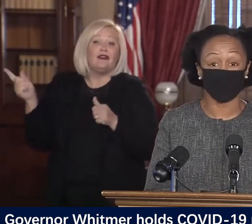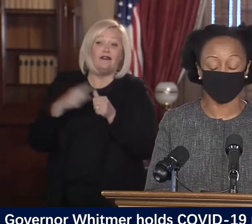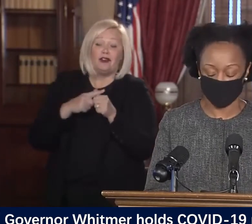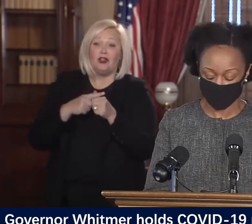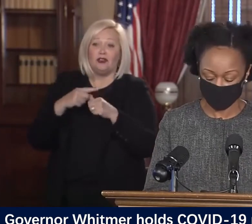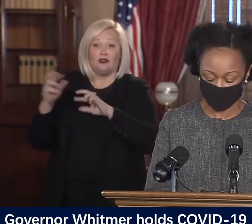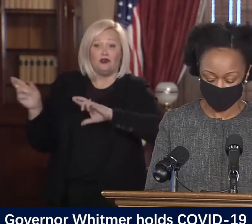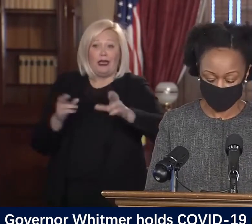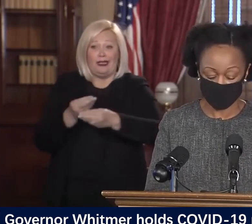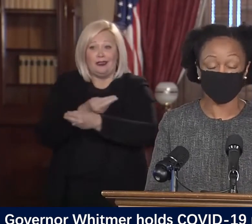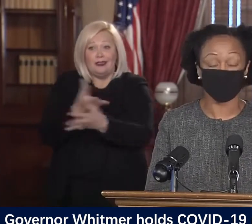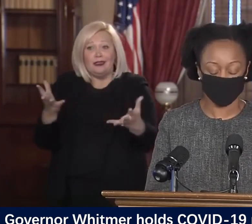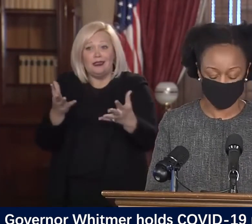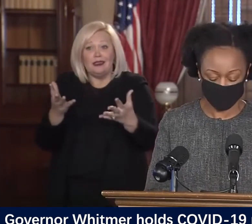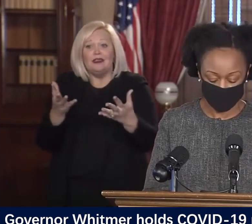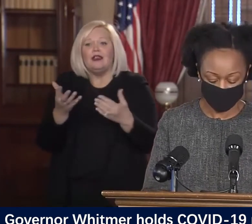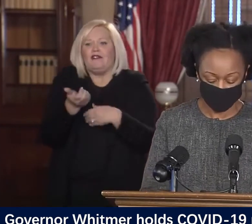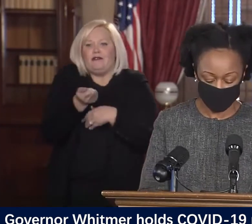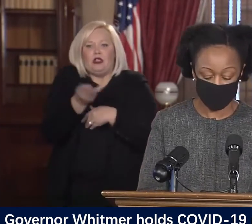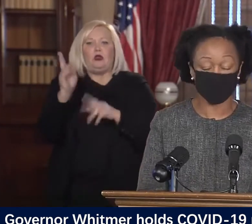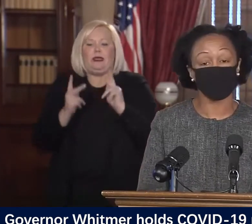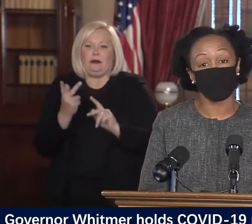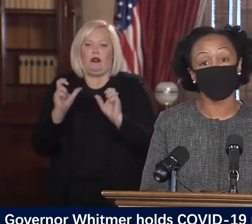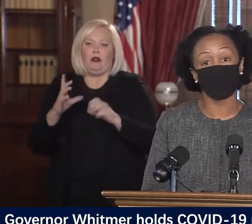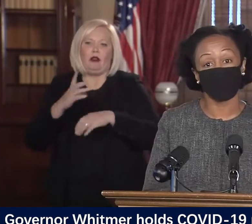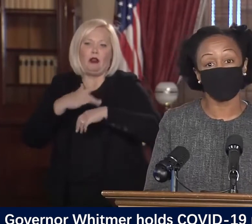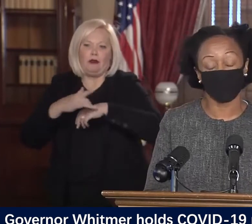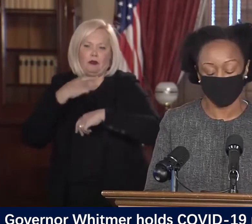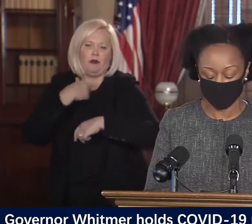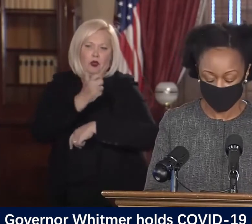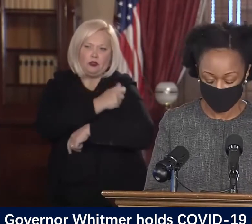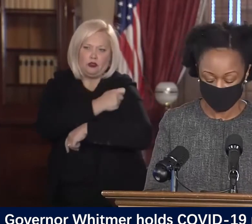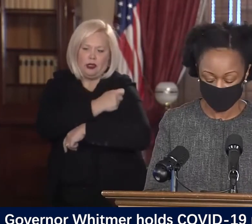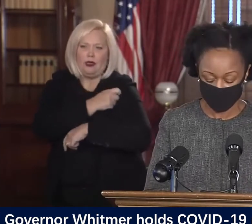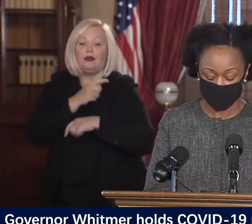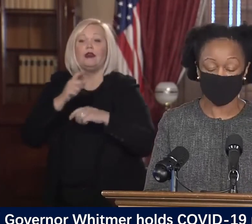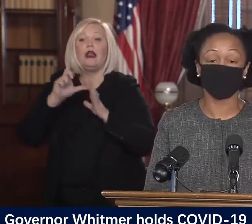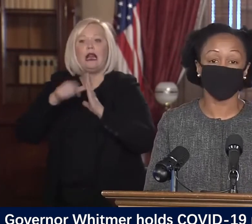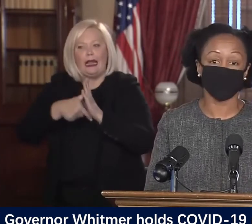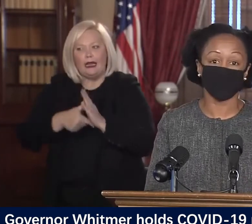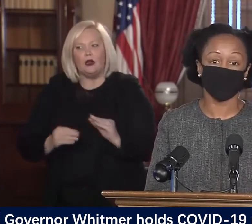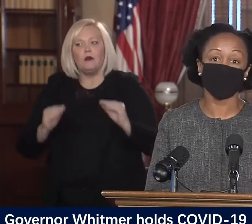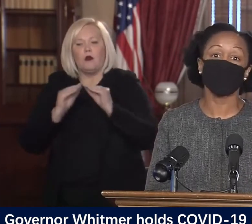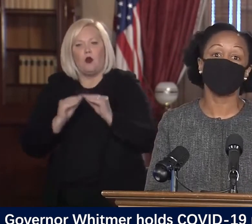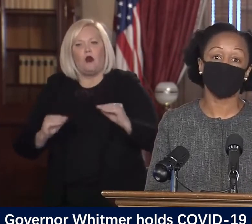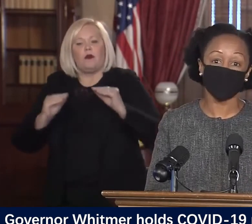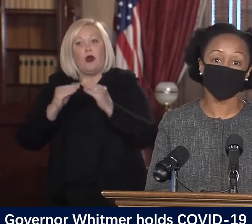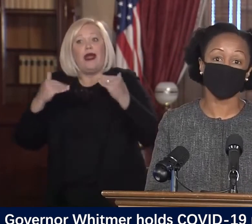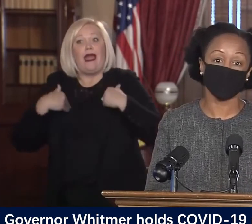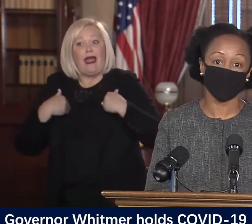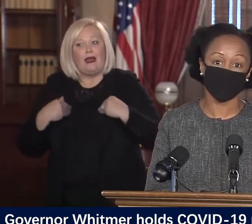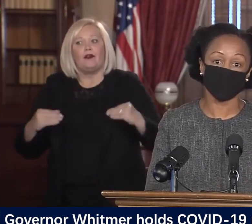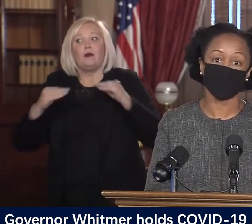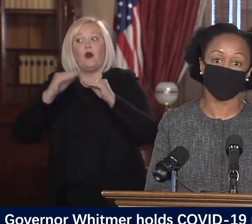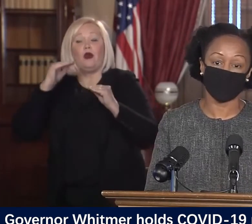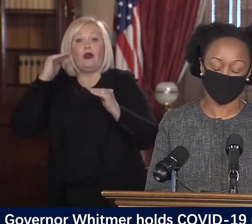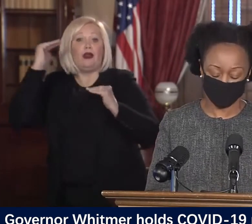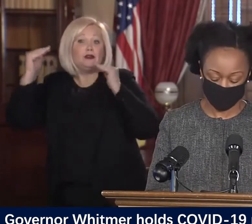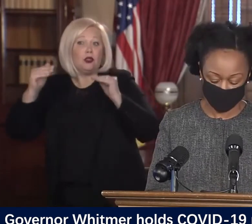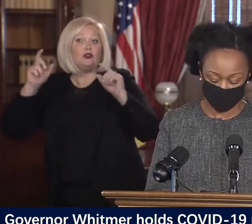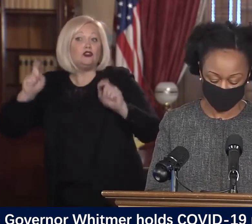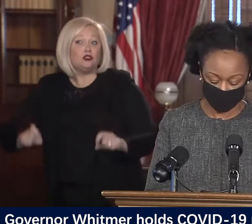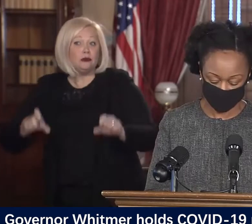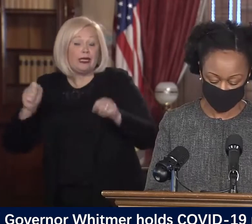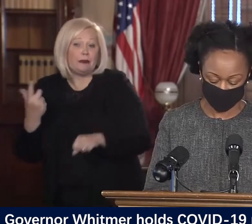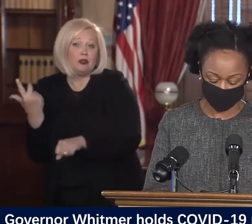in limited doses, in the next several months, as more and more becomes available, eventually most adults will be able